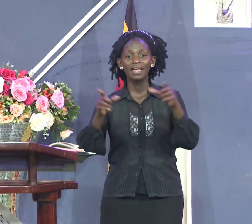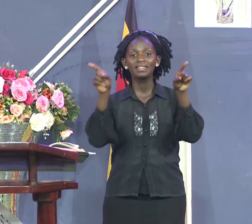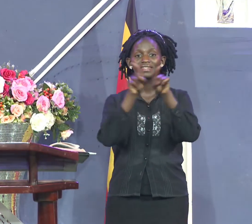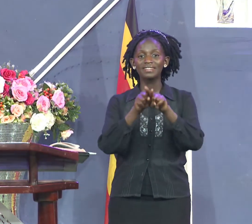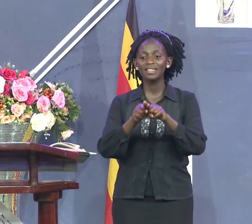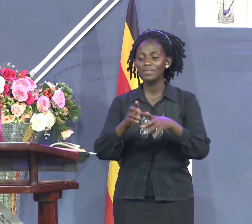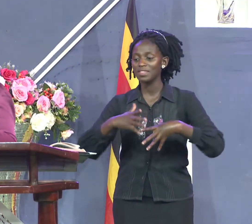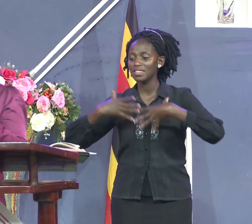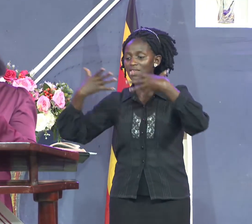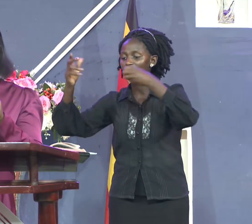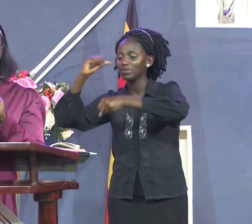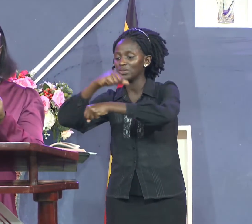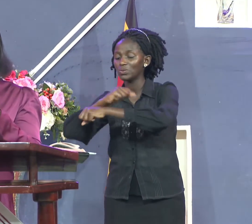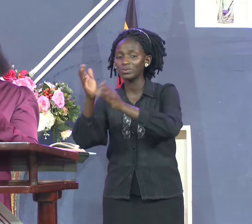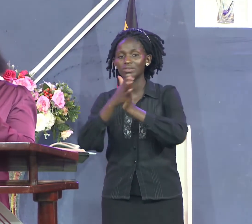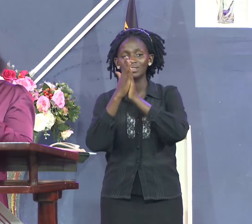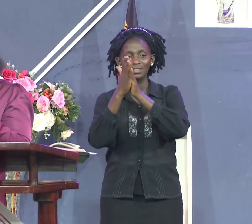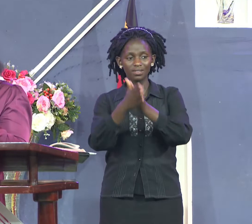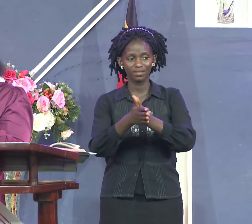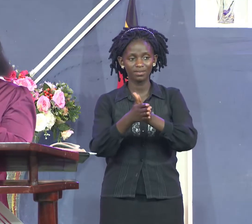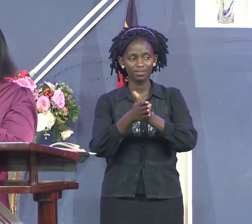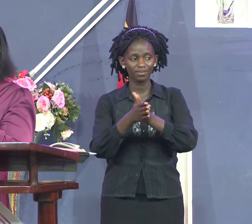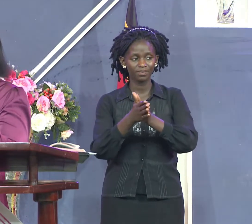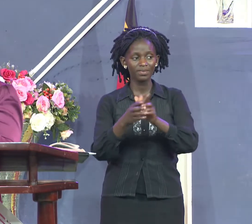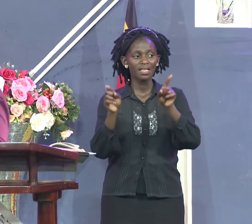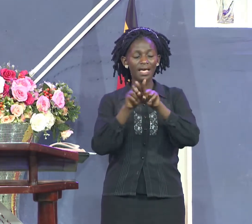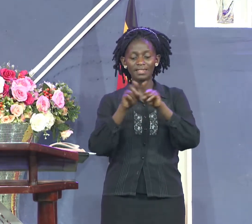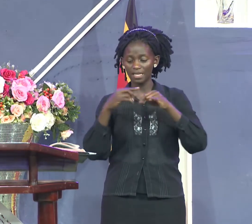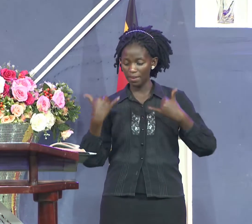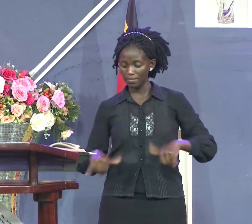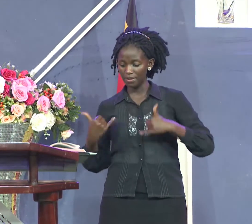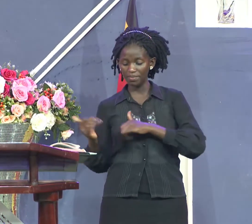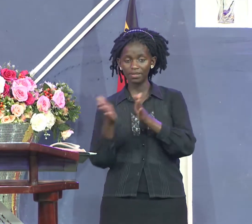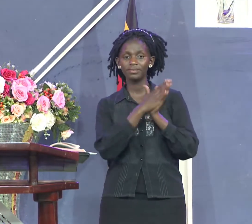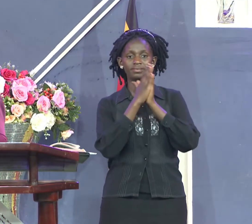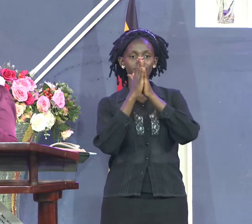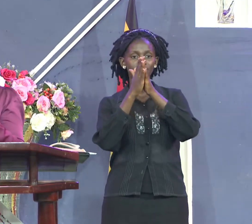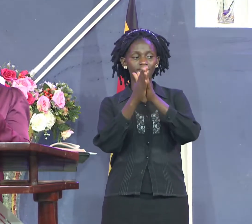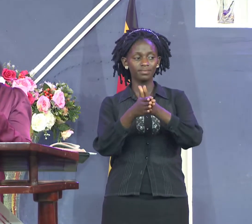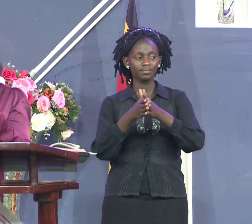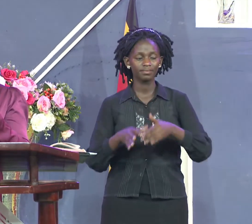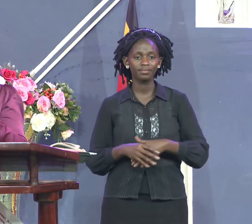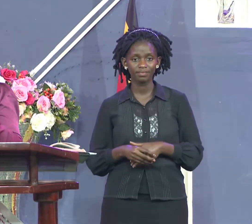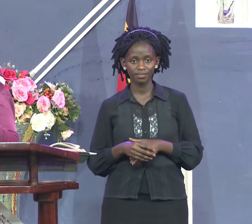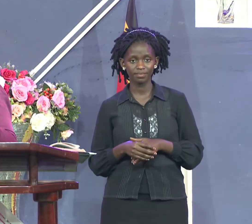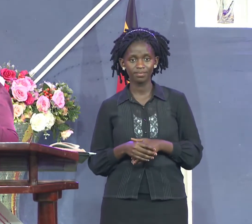same. And they all go to the same schools. And they all use the